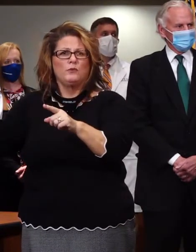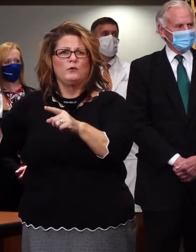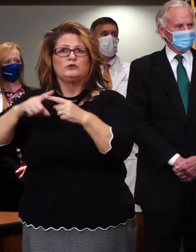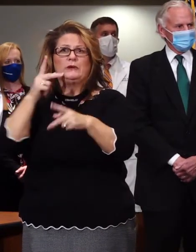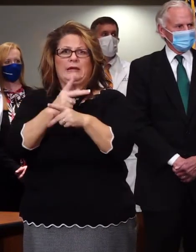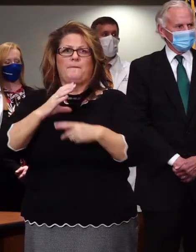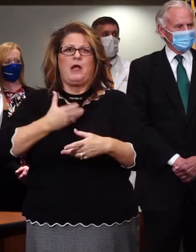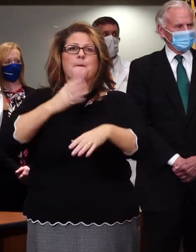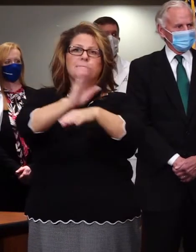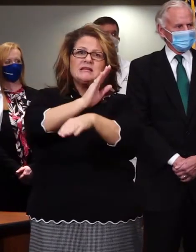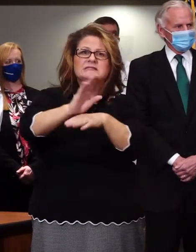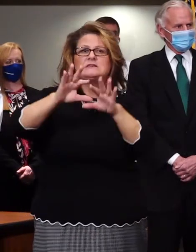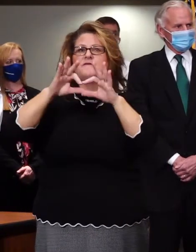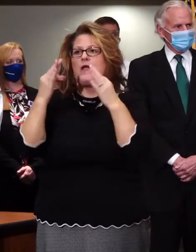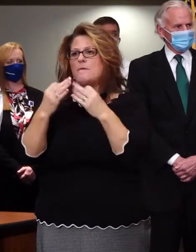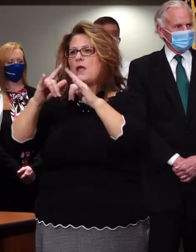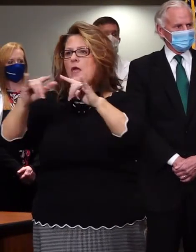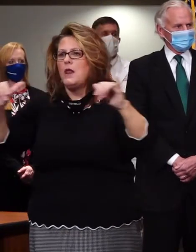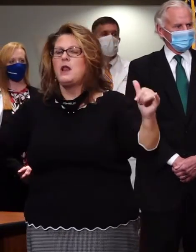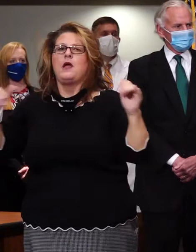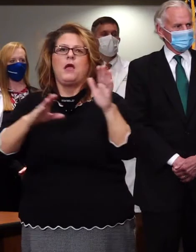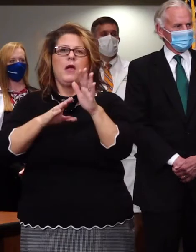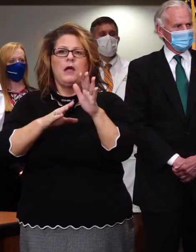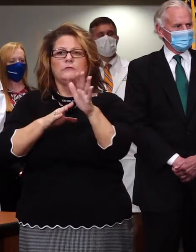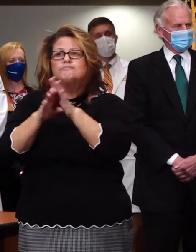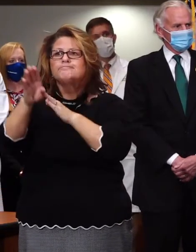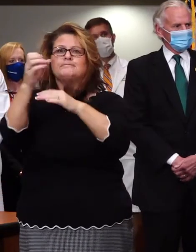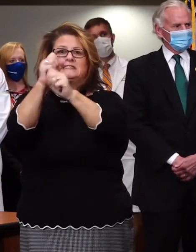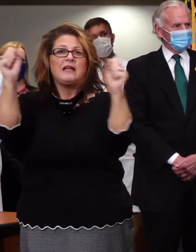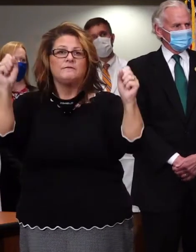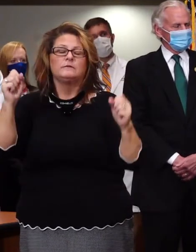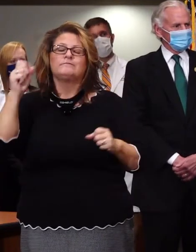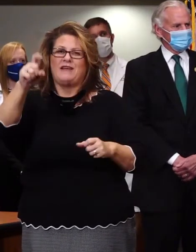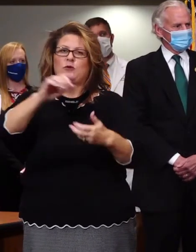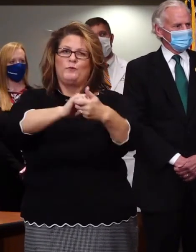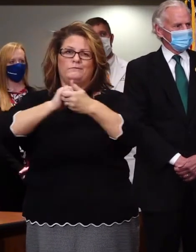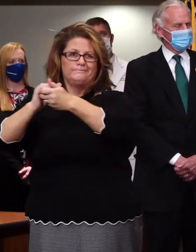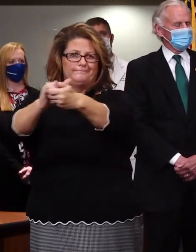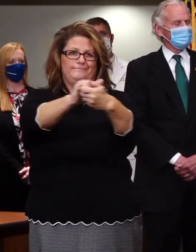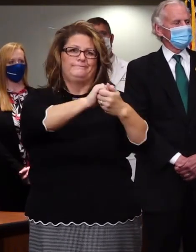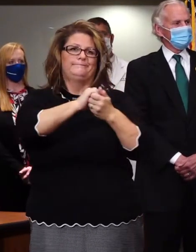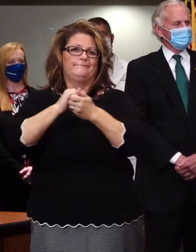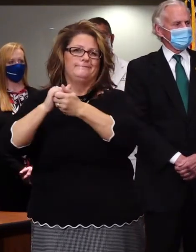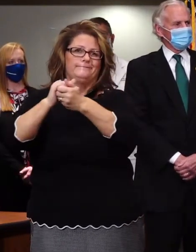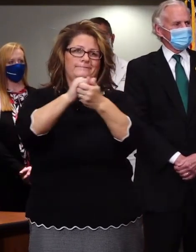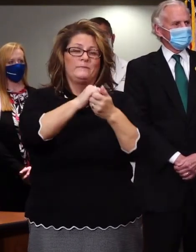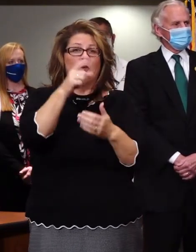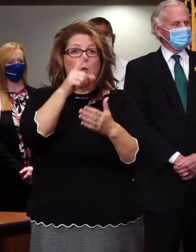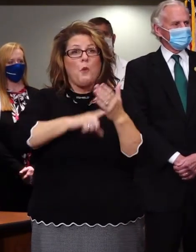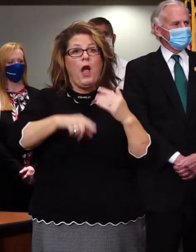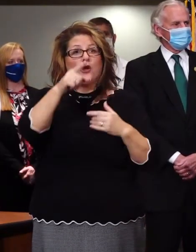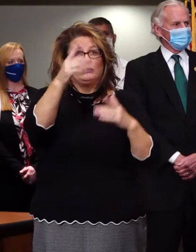moving forward and our loved ones safe is for all of us to work together, because the decisions we make today